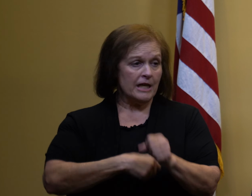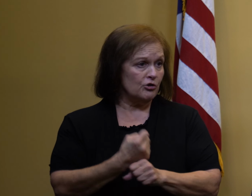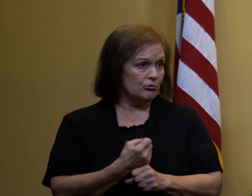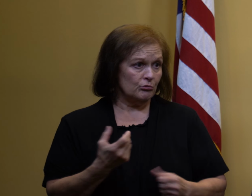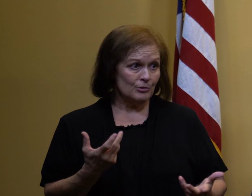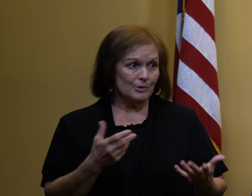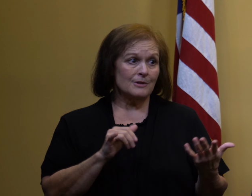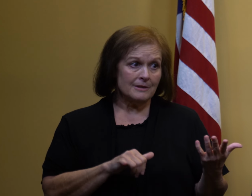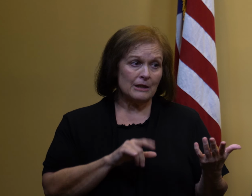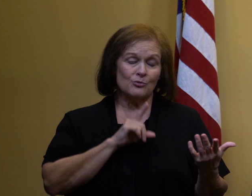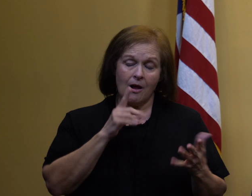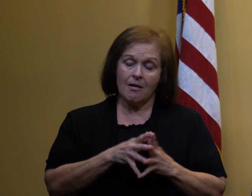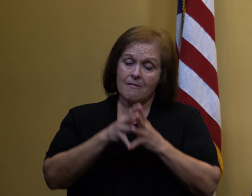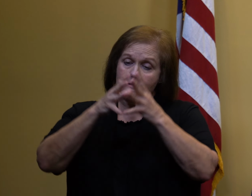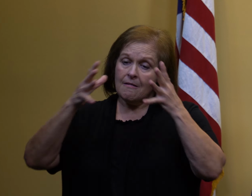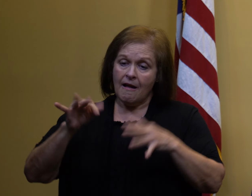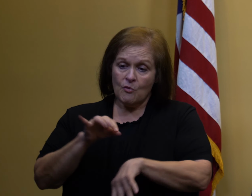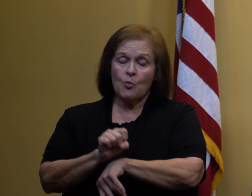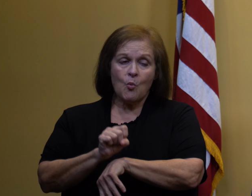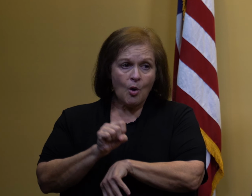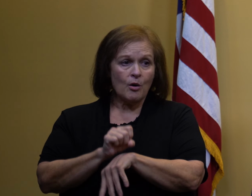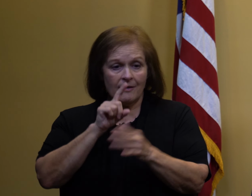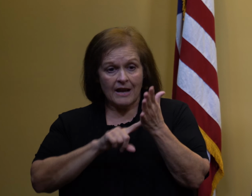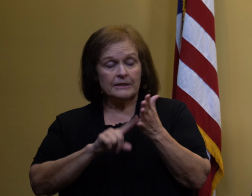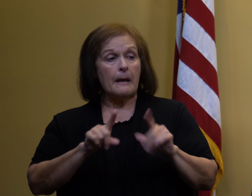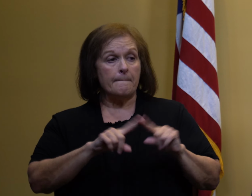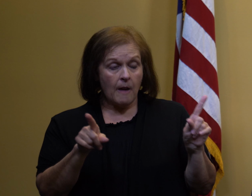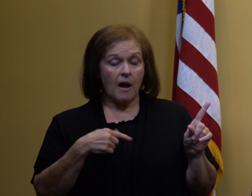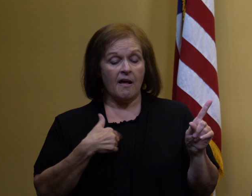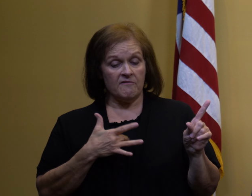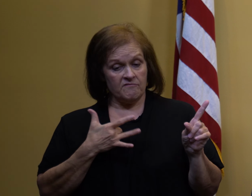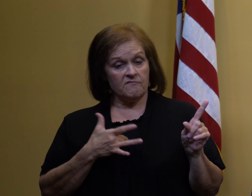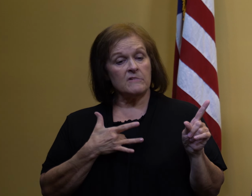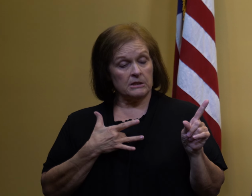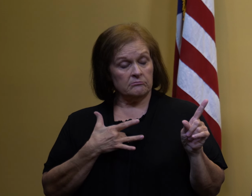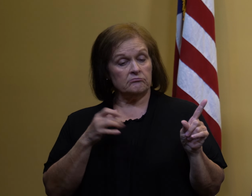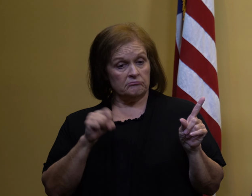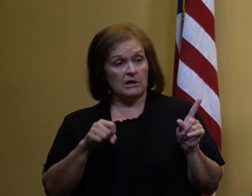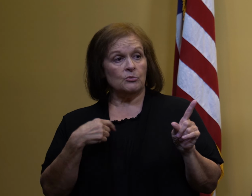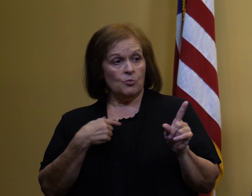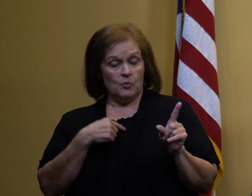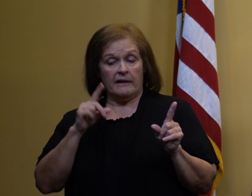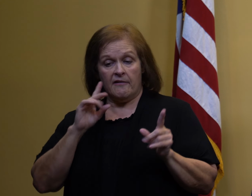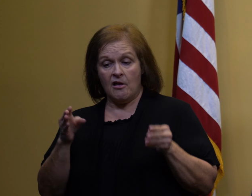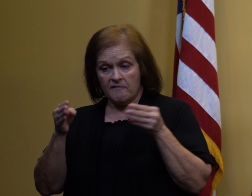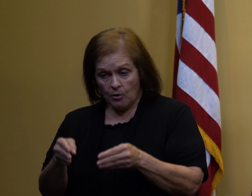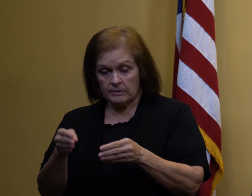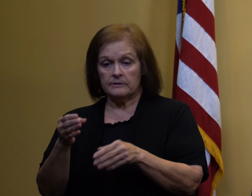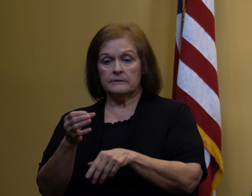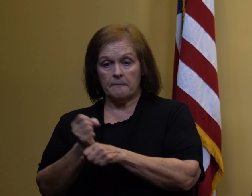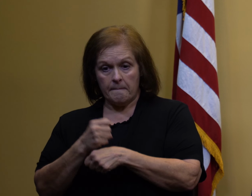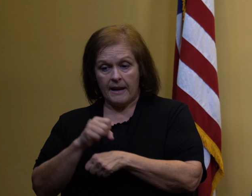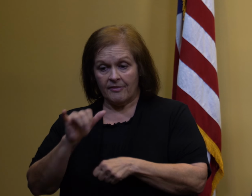So it's a massive undertaking, but I will say I am confident that we're focusing and making